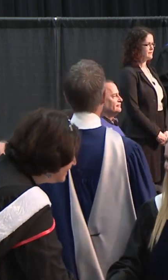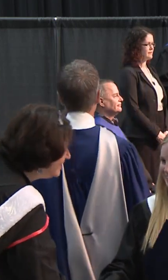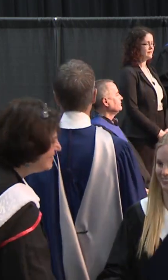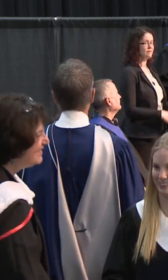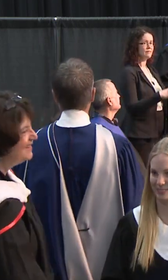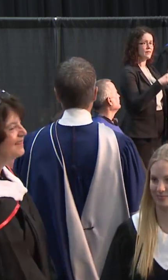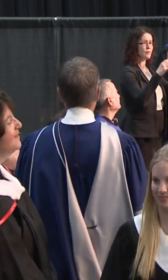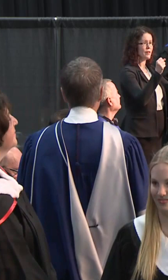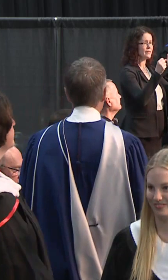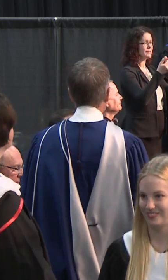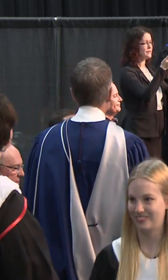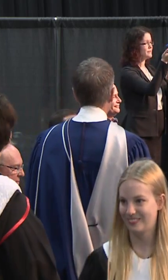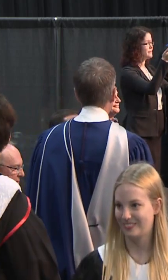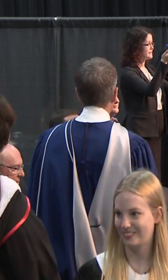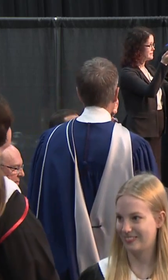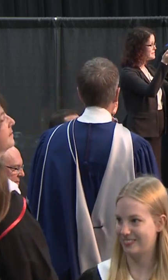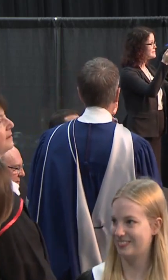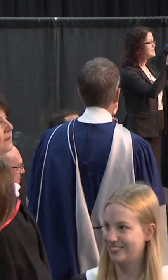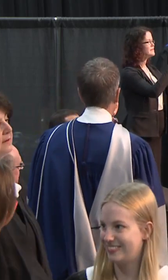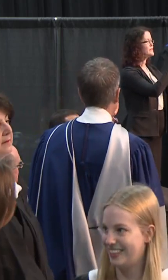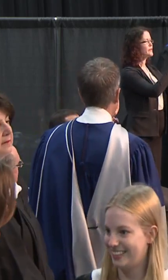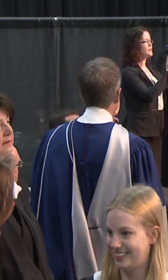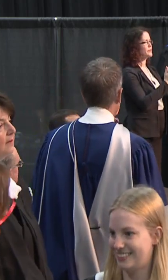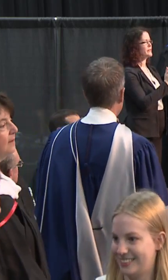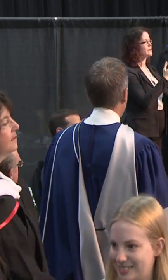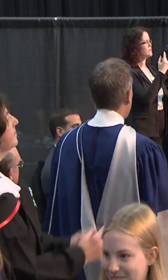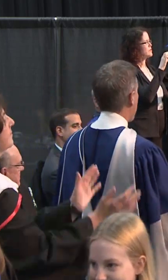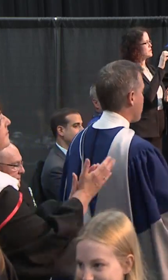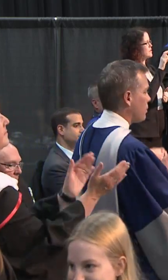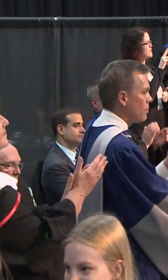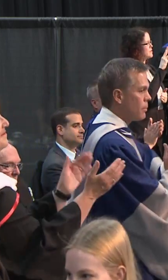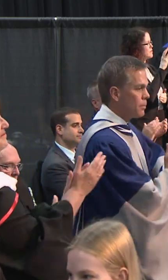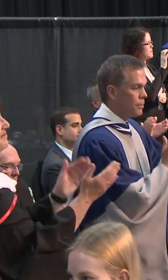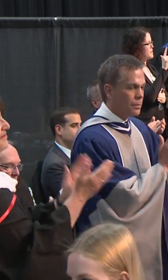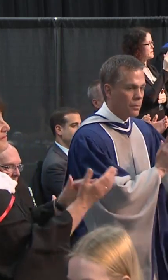Mr. President, ladies and gentlemen, the graduates in criminal justice.